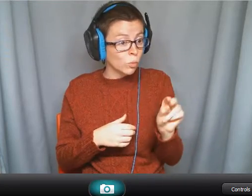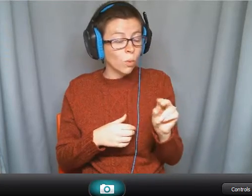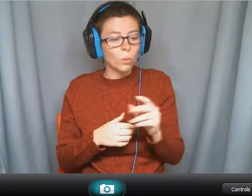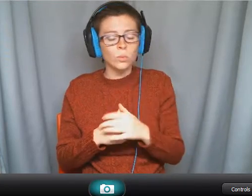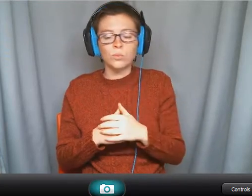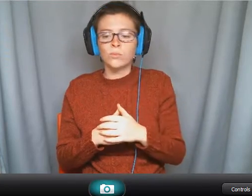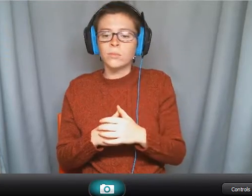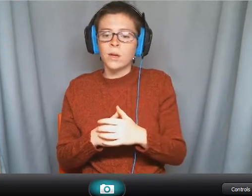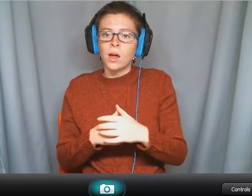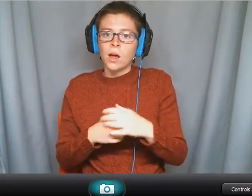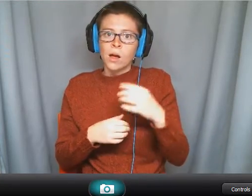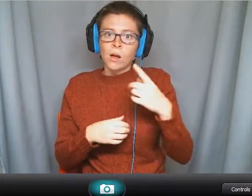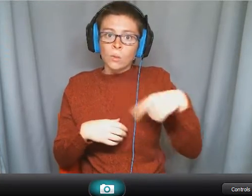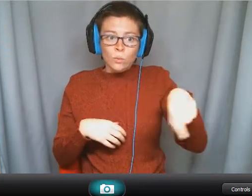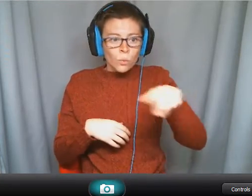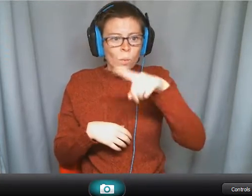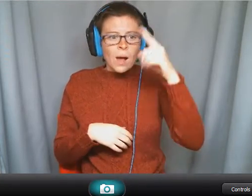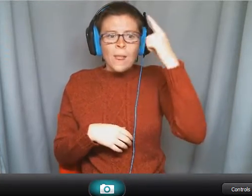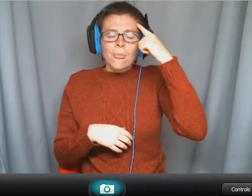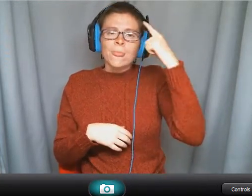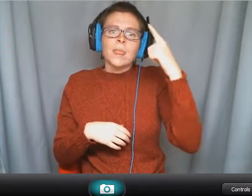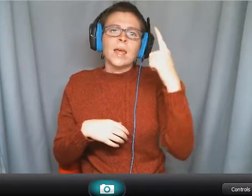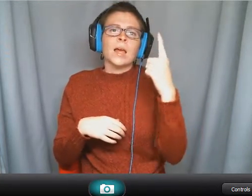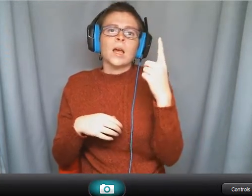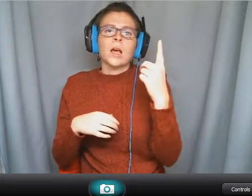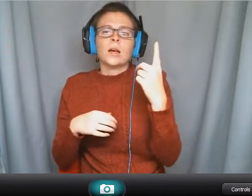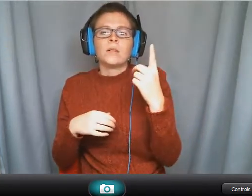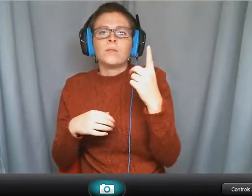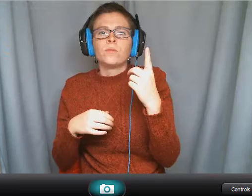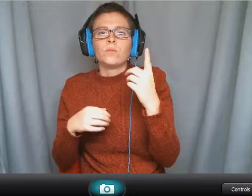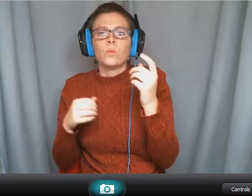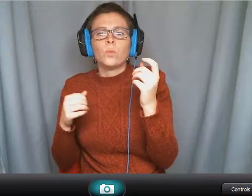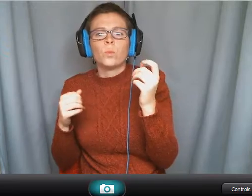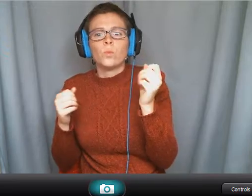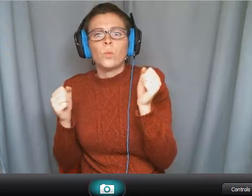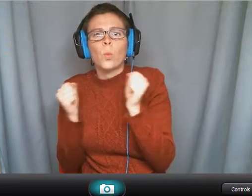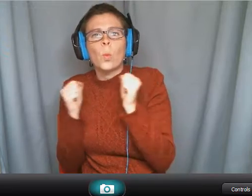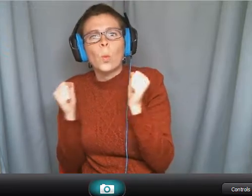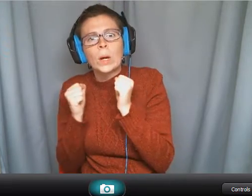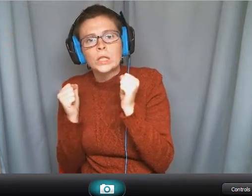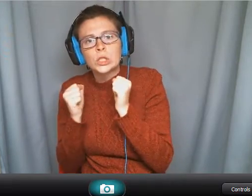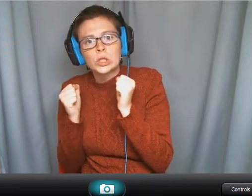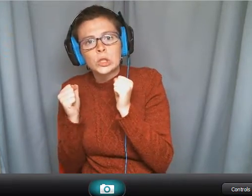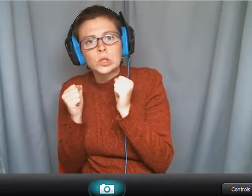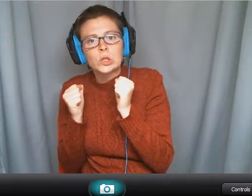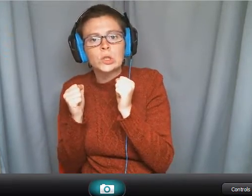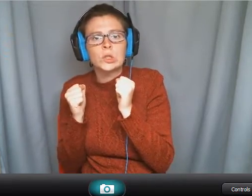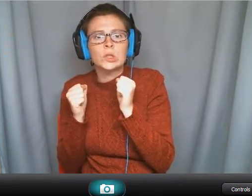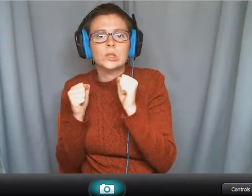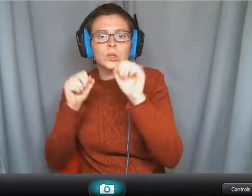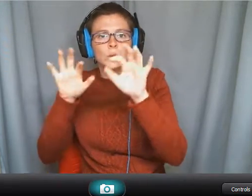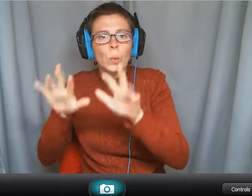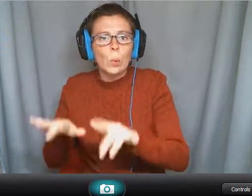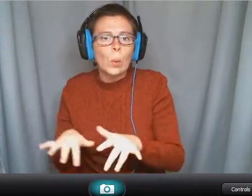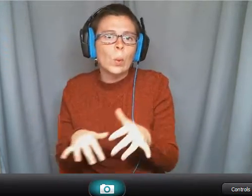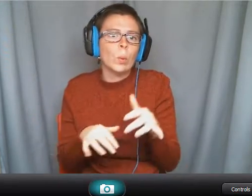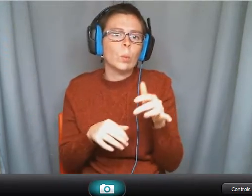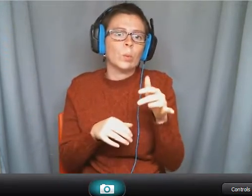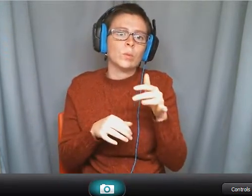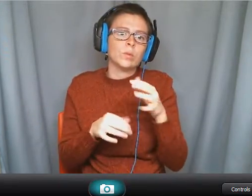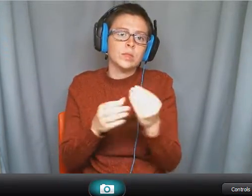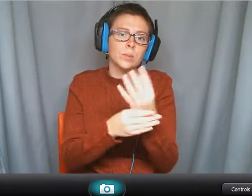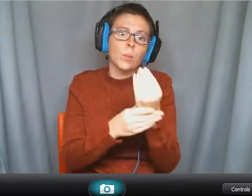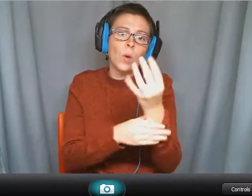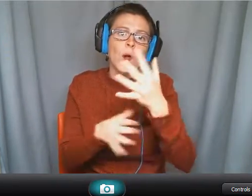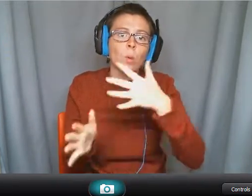have wind, we think of spring. When we have lots and lots of sunshine, we think of